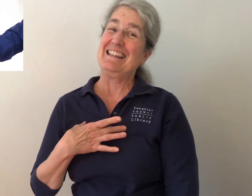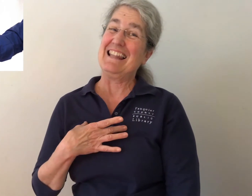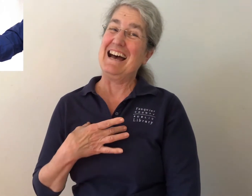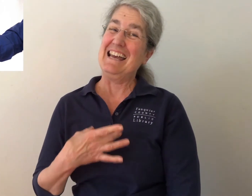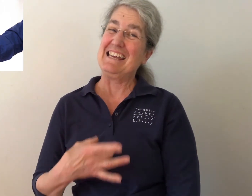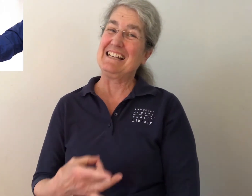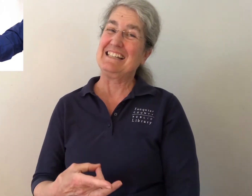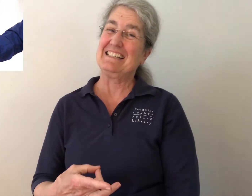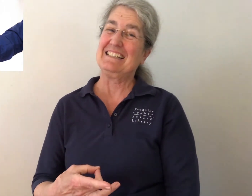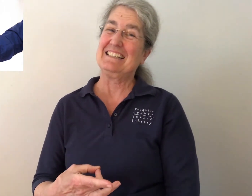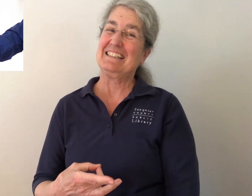Like.